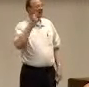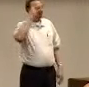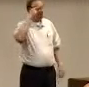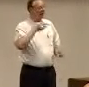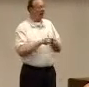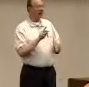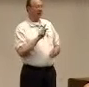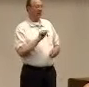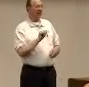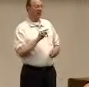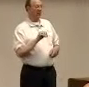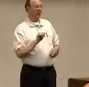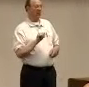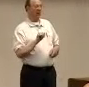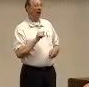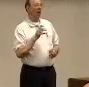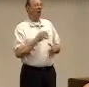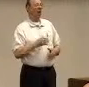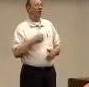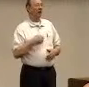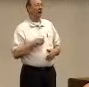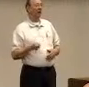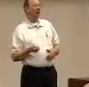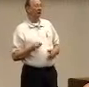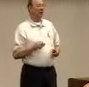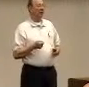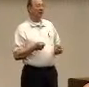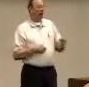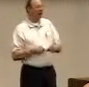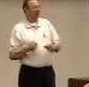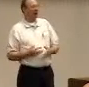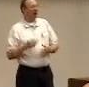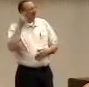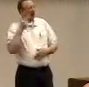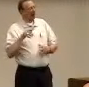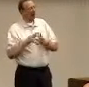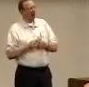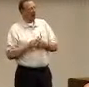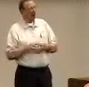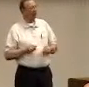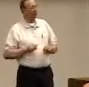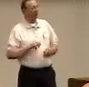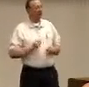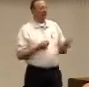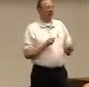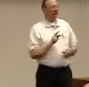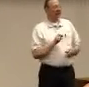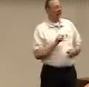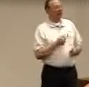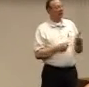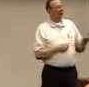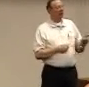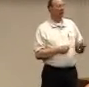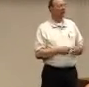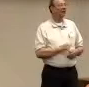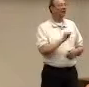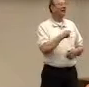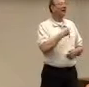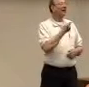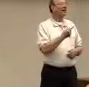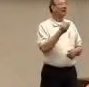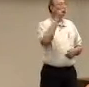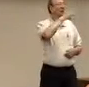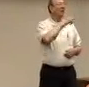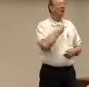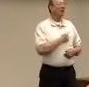think like a Kiwi. I just wish I knew how to flip my mind and think like an American when I'm back in America. So I say all that to say, if I say